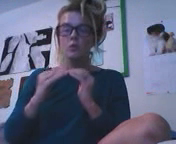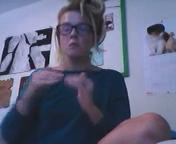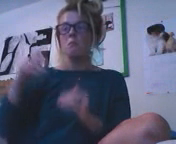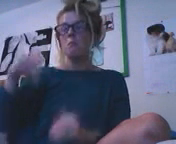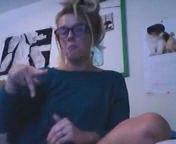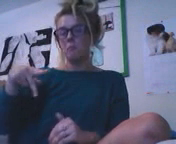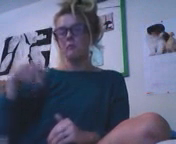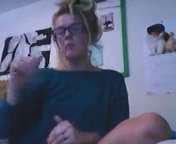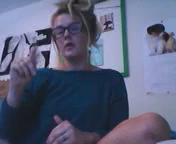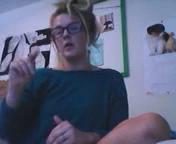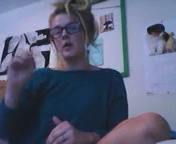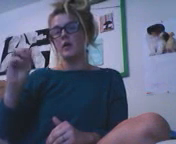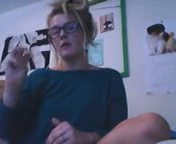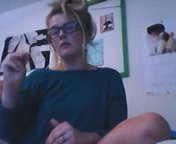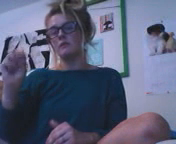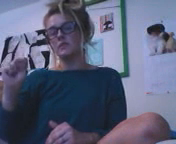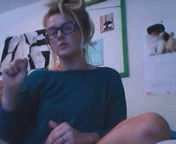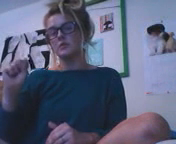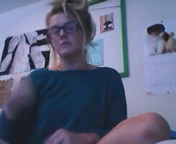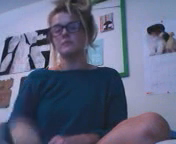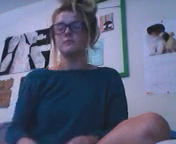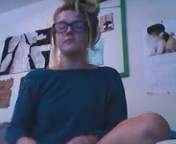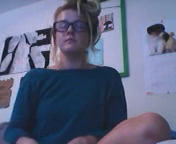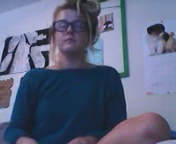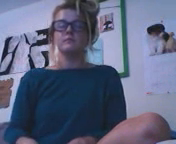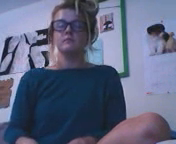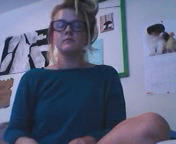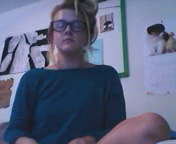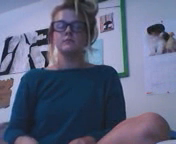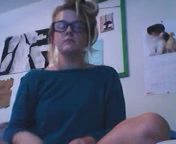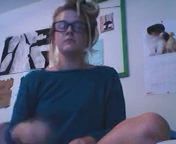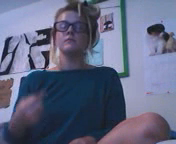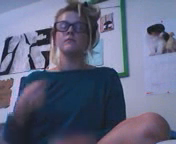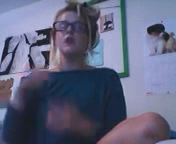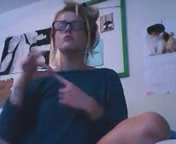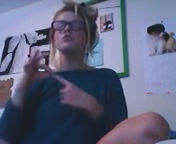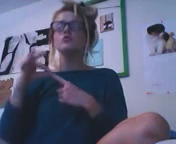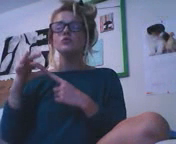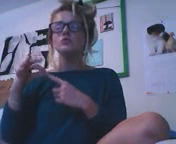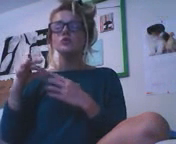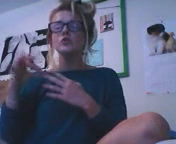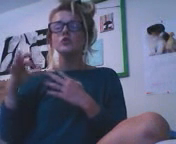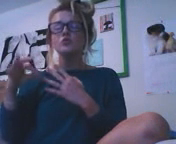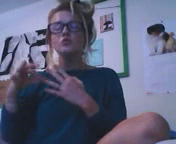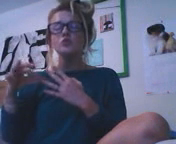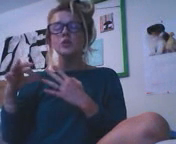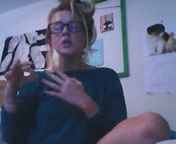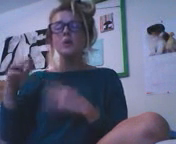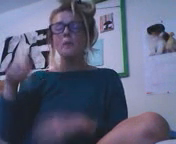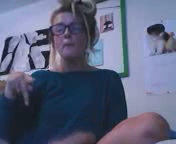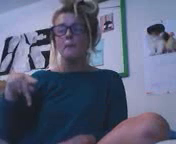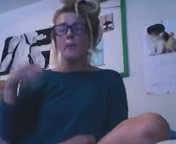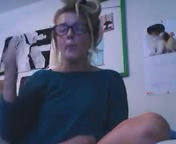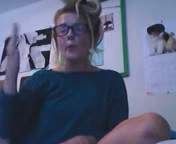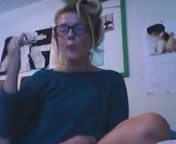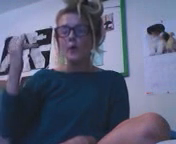I'm choosing phosphorus because it occurs in one compound on the reactant side and one compound on the product side. And it